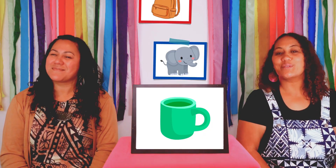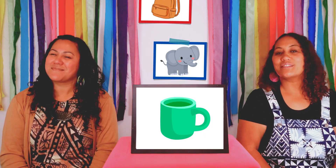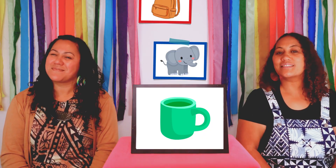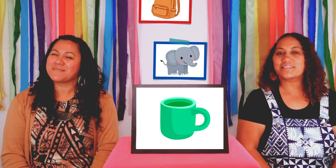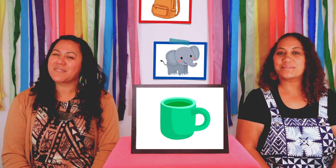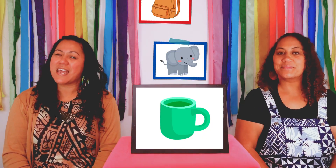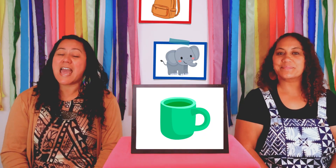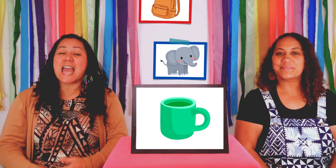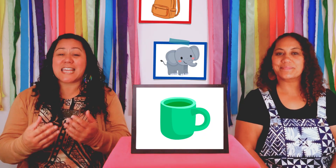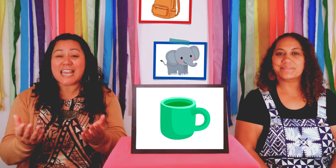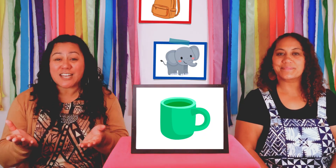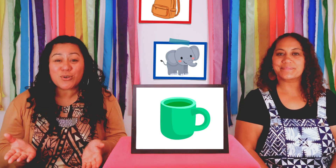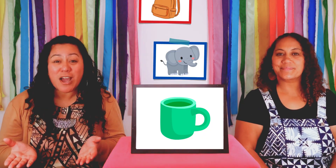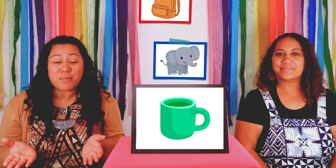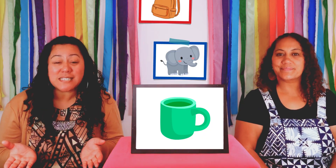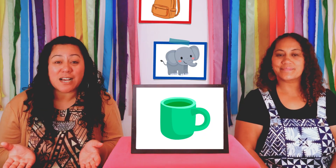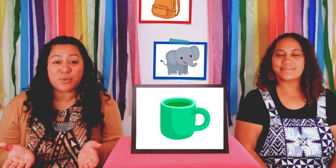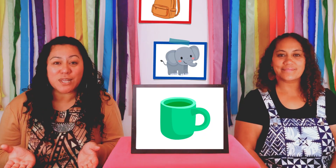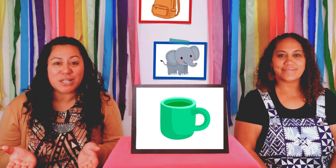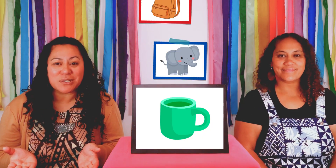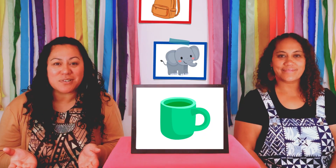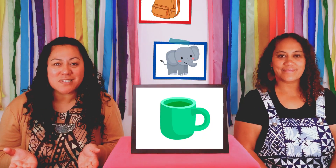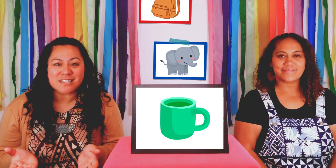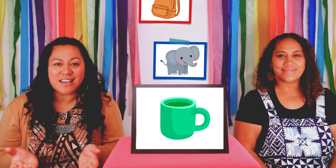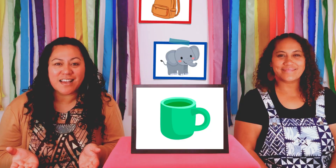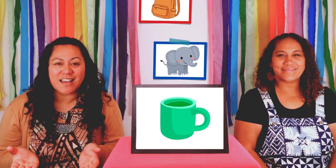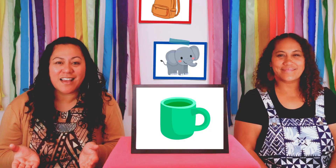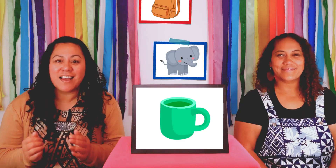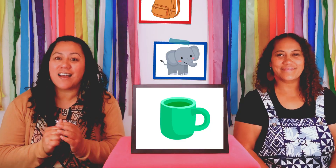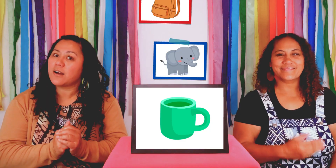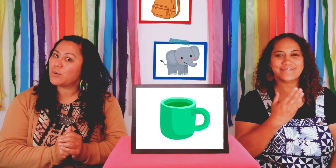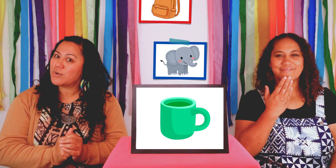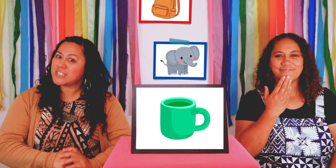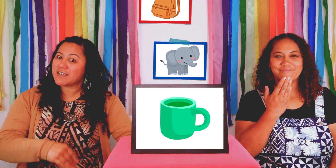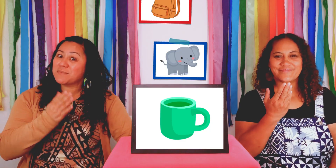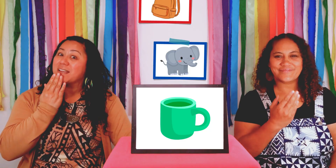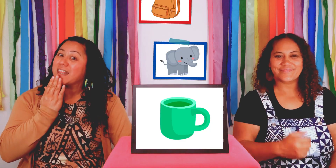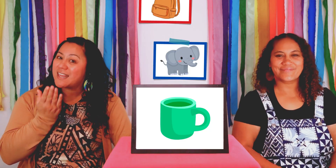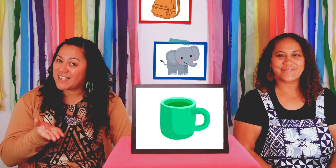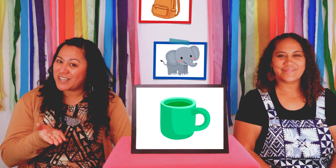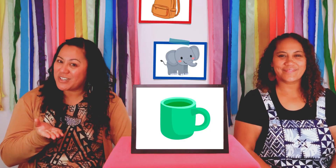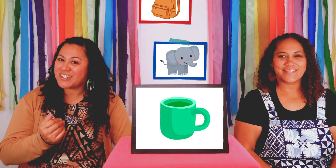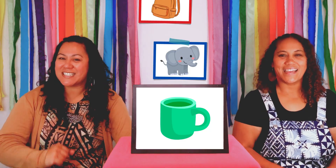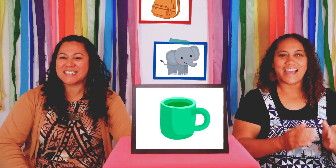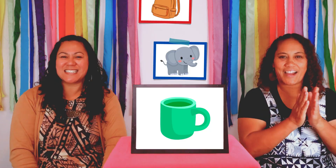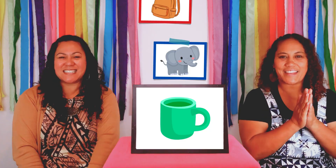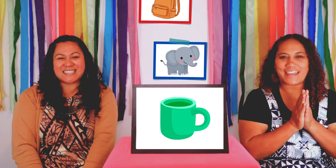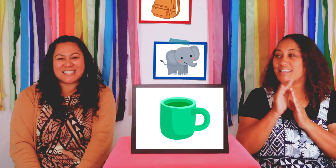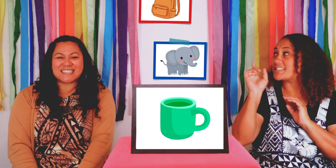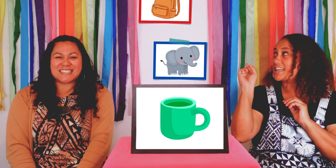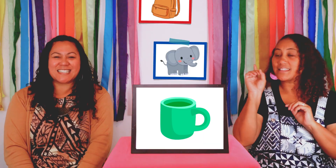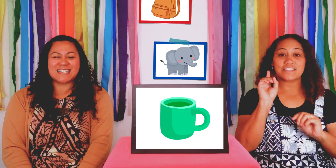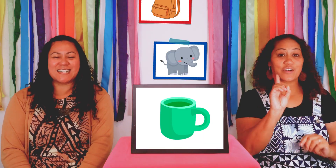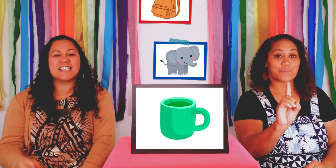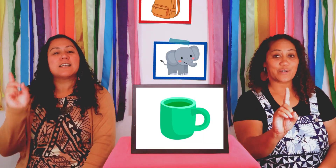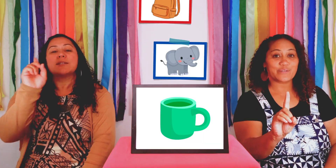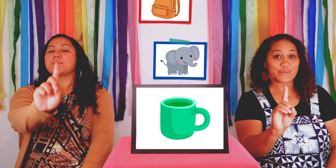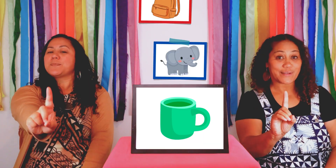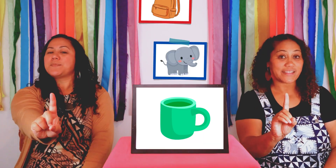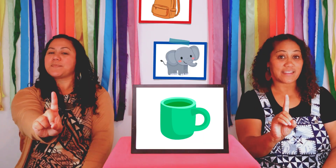words. Can you help us out with the clues? Awesome, thank you. Okay, let's start at the top. Clue tuatahi,